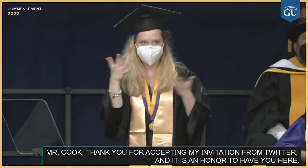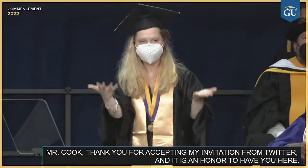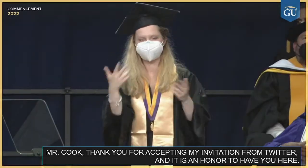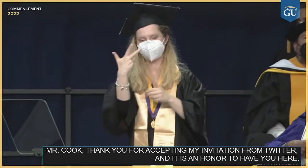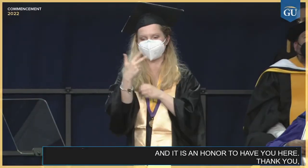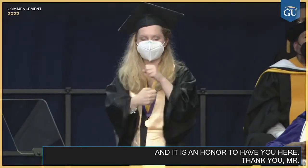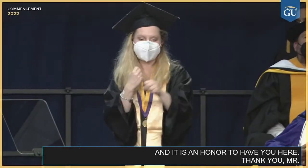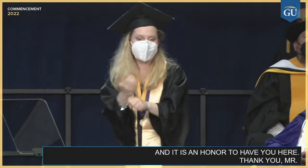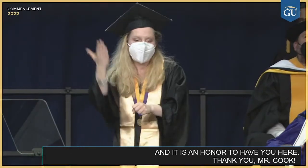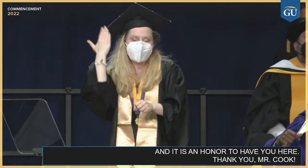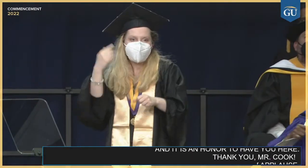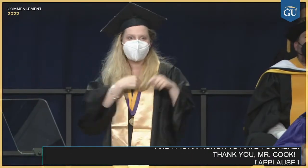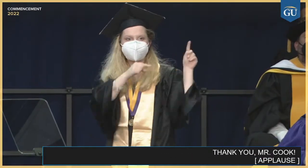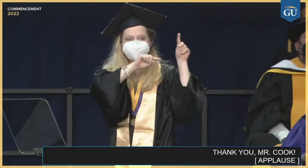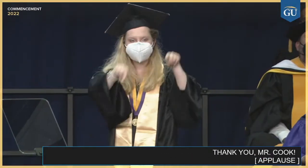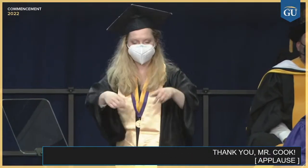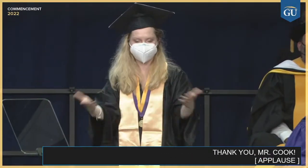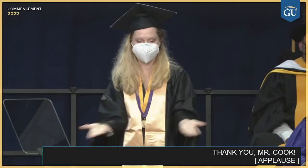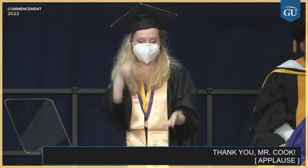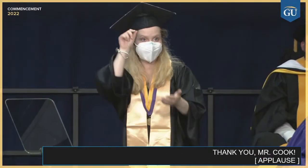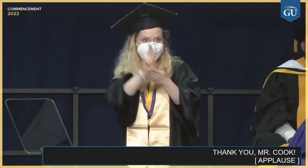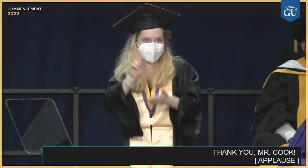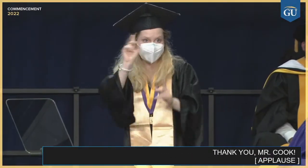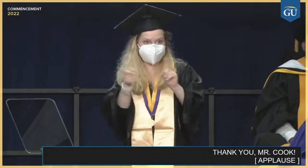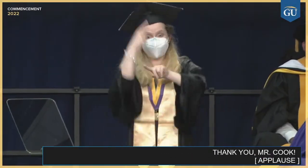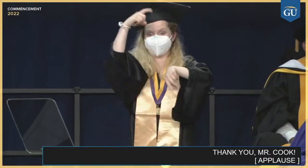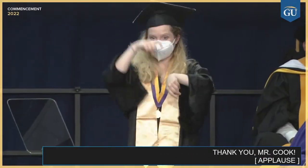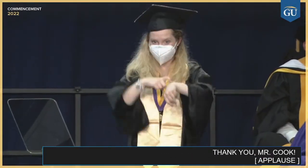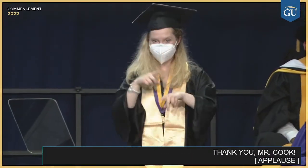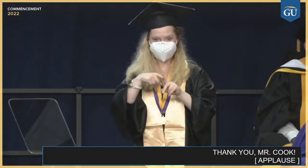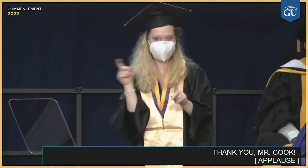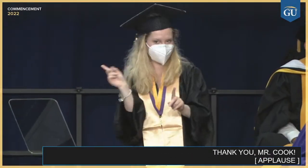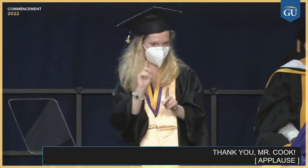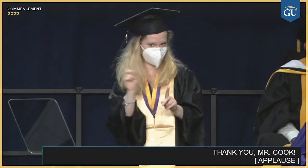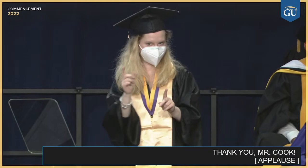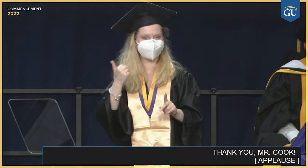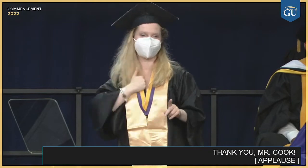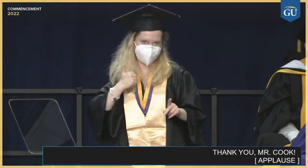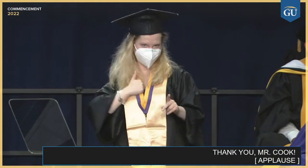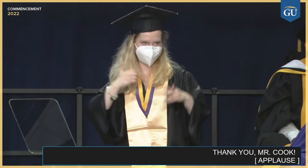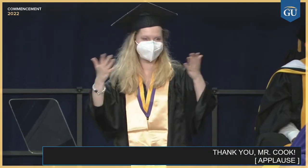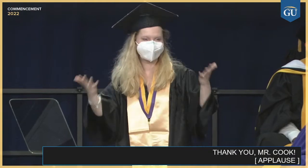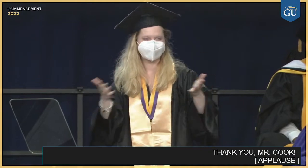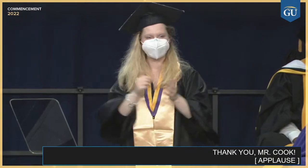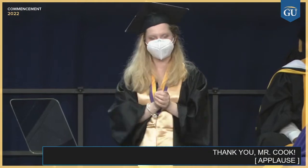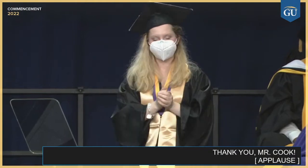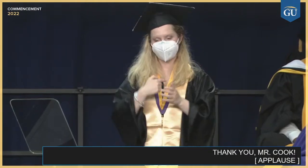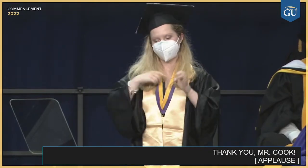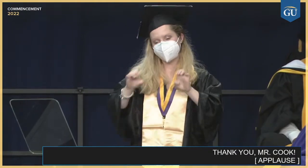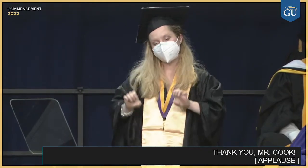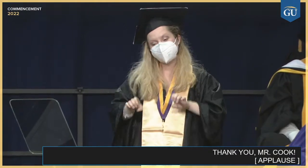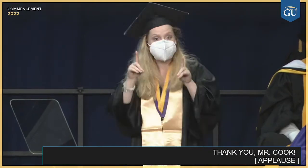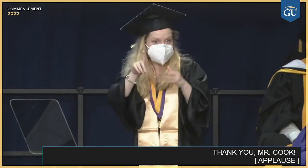I want to introduce myself. I am Molly Fiani, and I am from